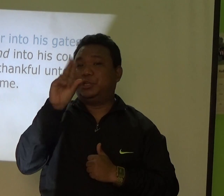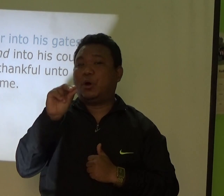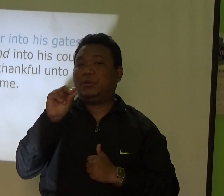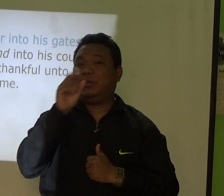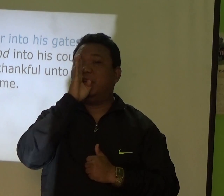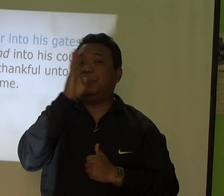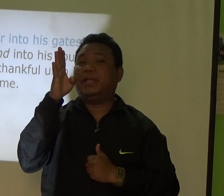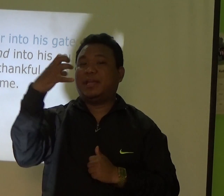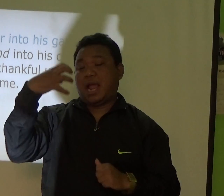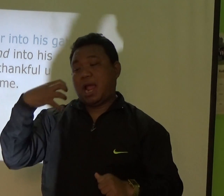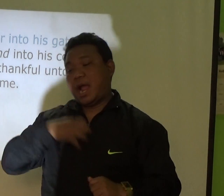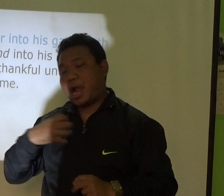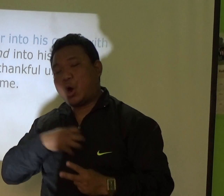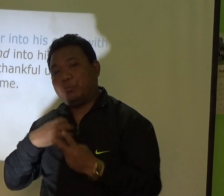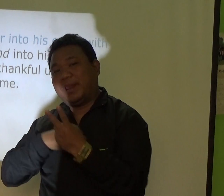Don't be humble.